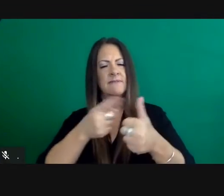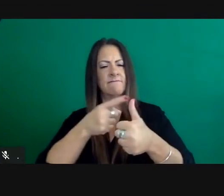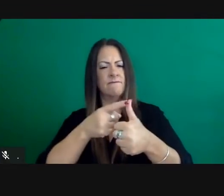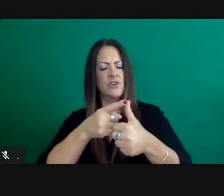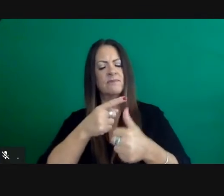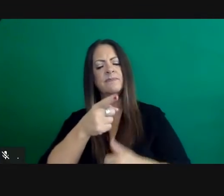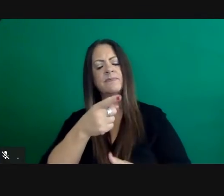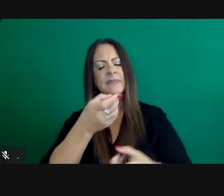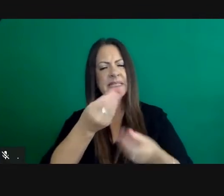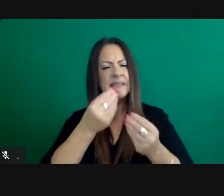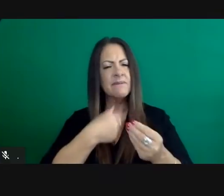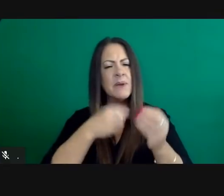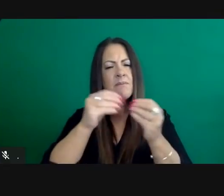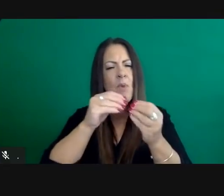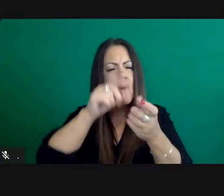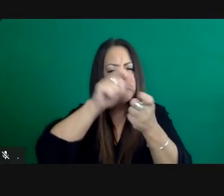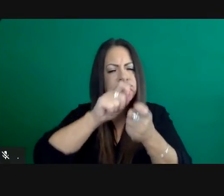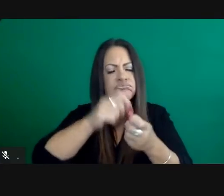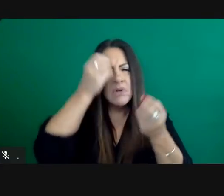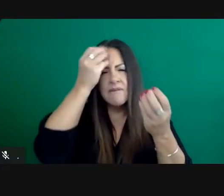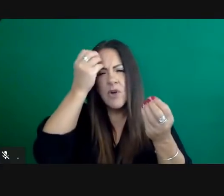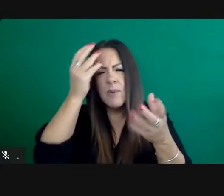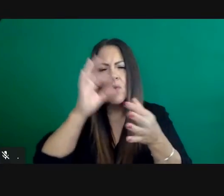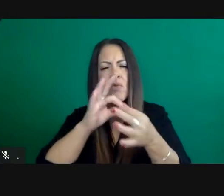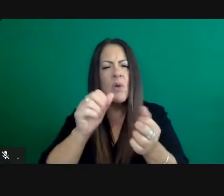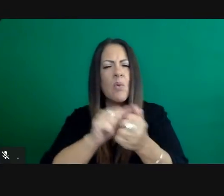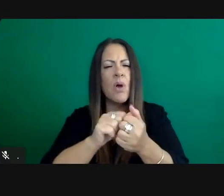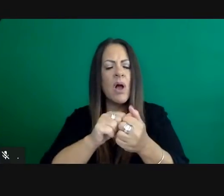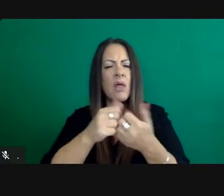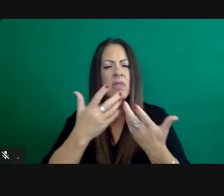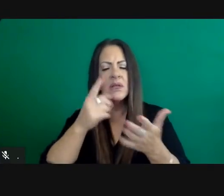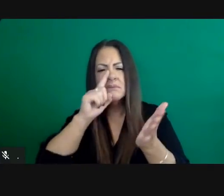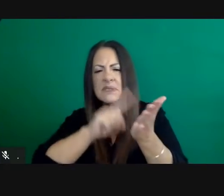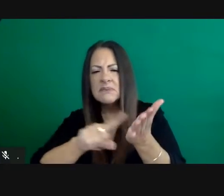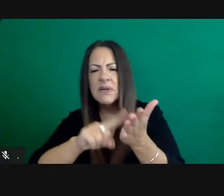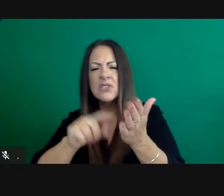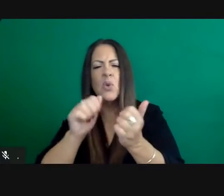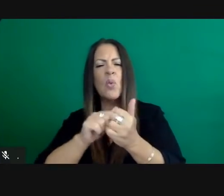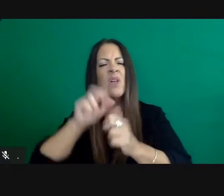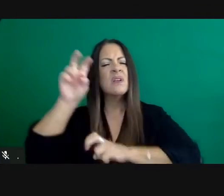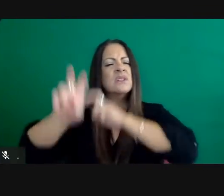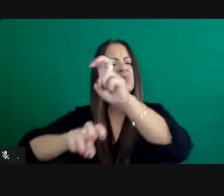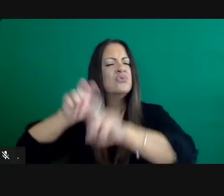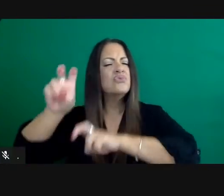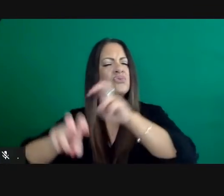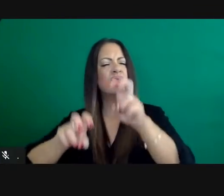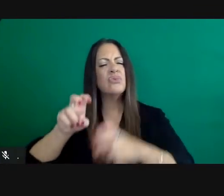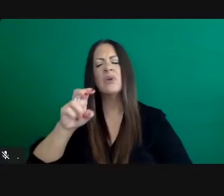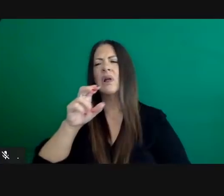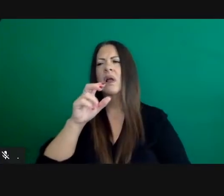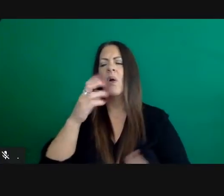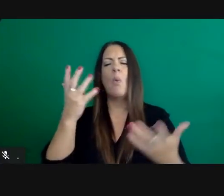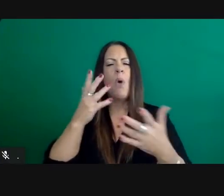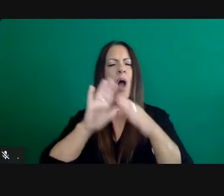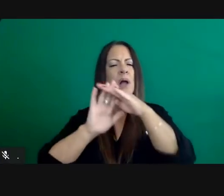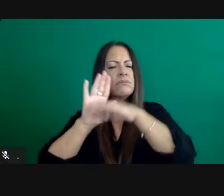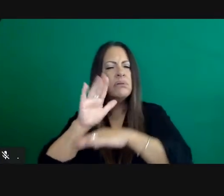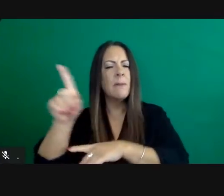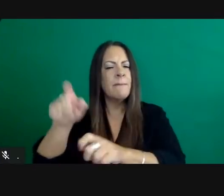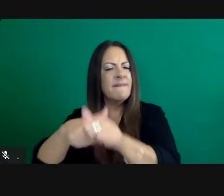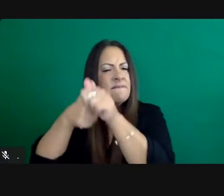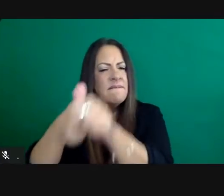can give us any more detail on the progress with inspections of the theme parks in order to develop the guidelines for the theme